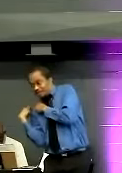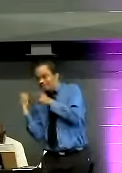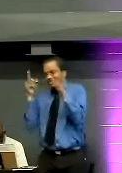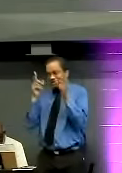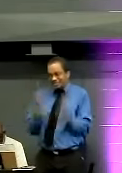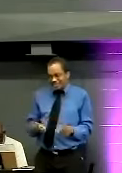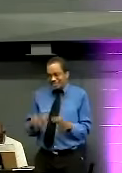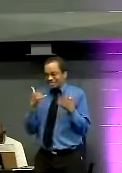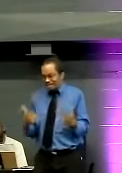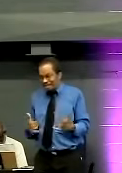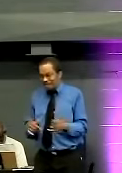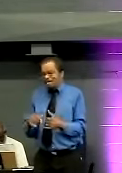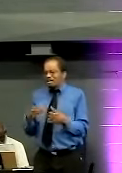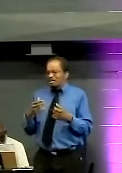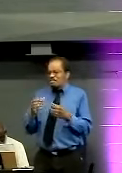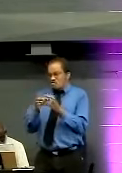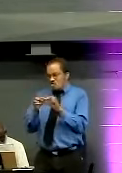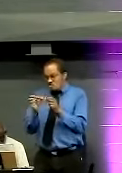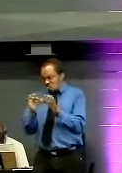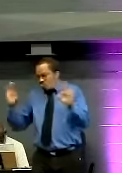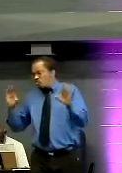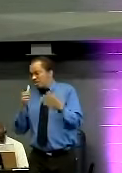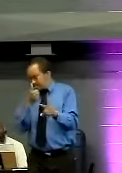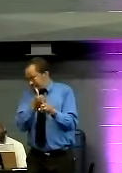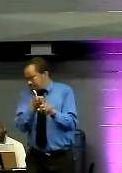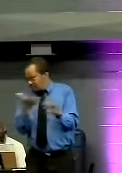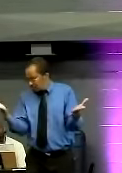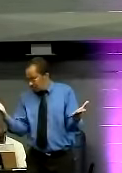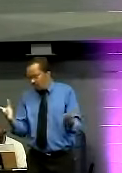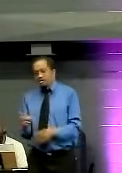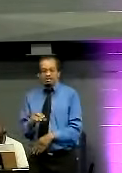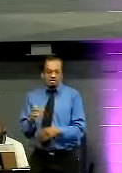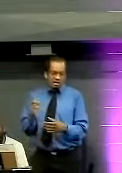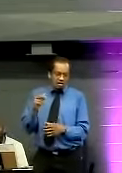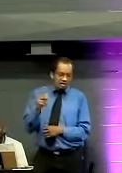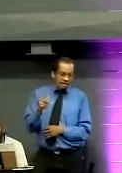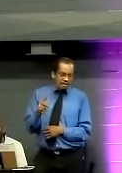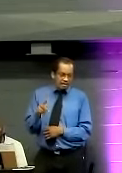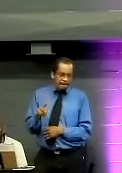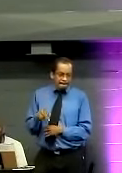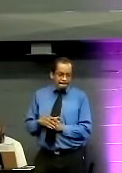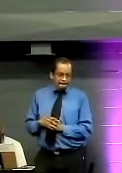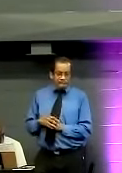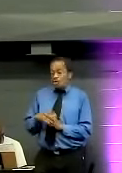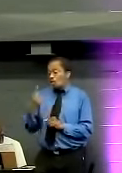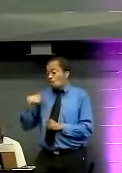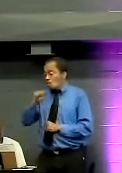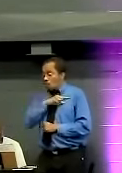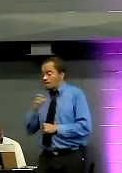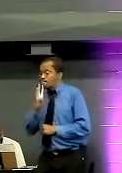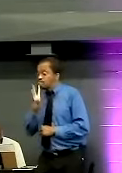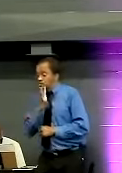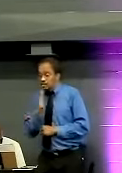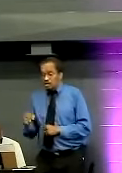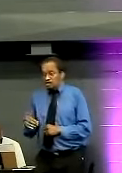now. Let that go. Okay, all right, y'all quiet. I got you. Maybe that's not positive because we've been taught that, you know,